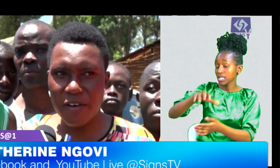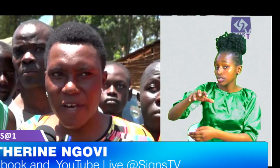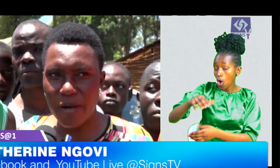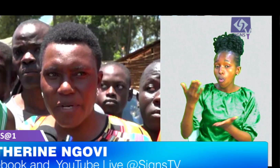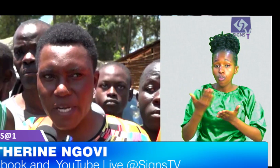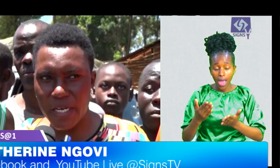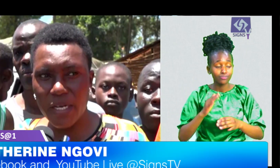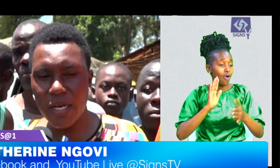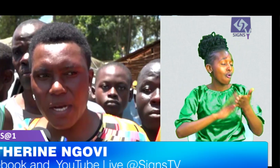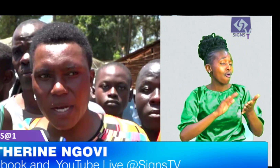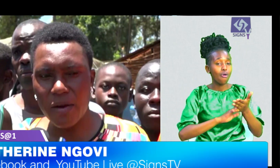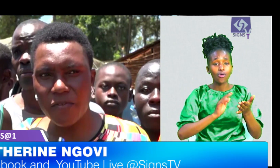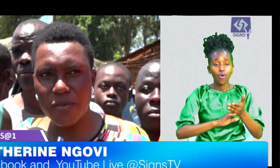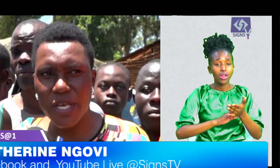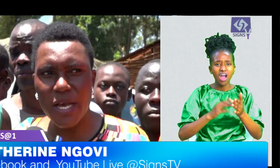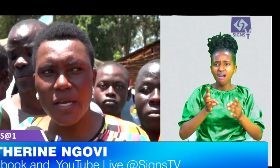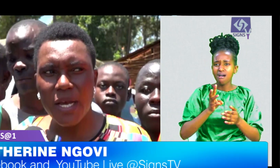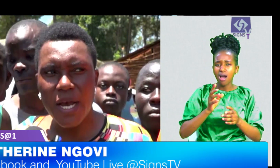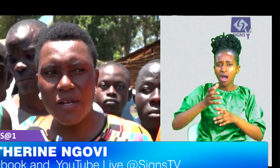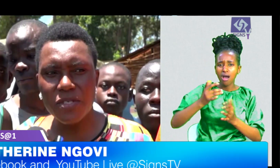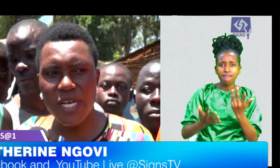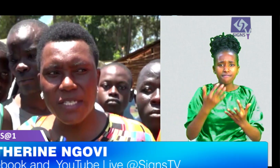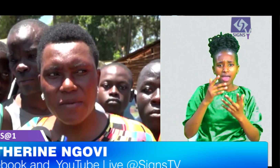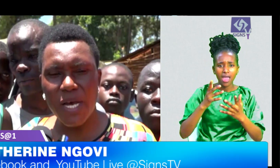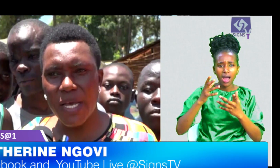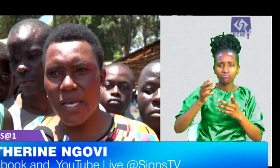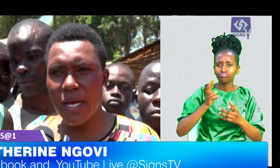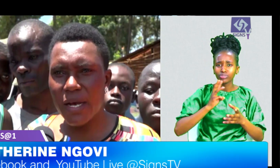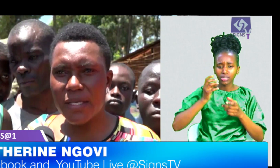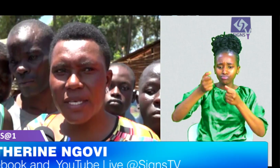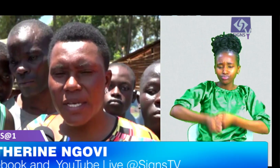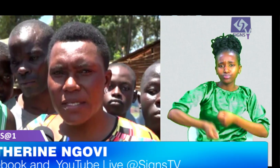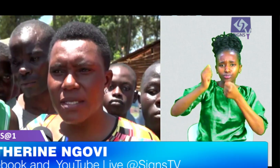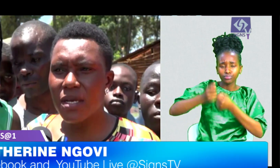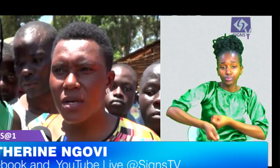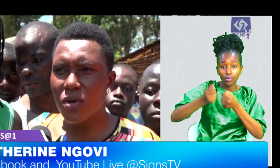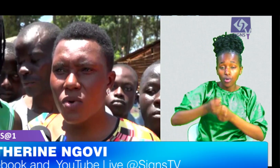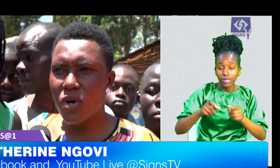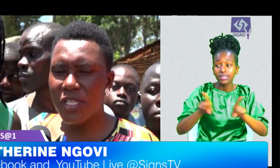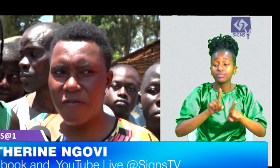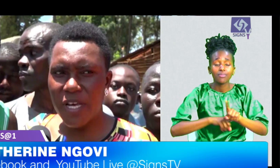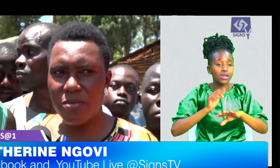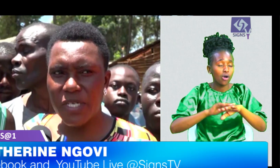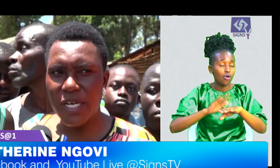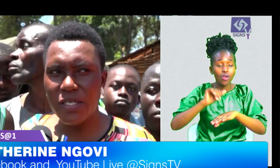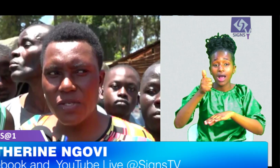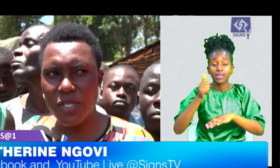strong community. Without you, we would have lost a lot. But with the teamwork they brought in,